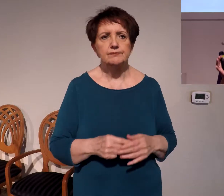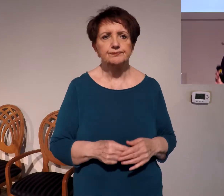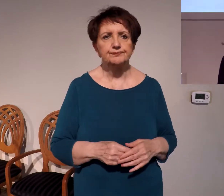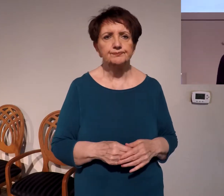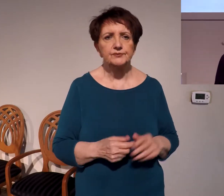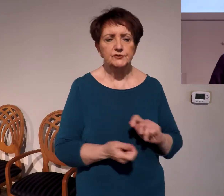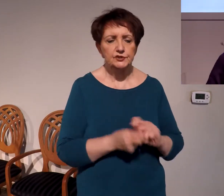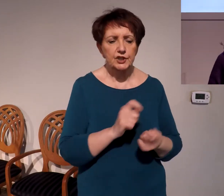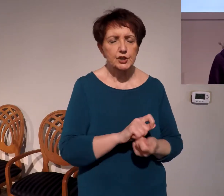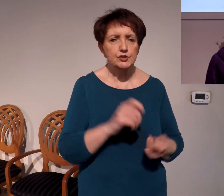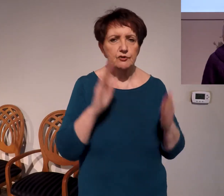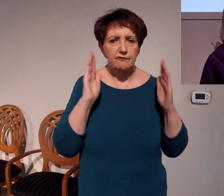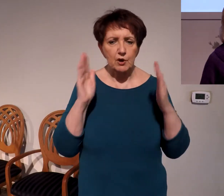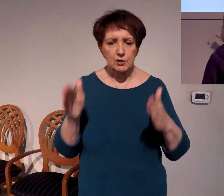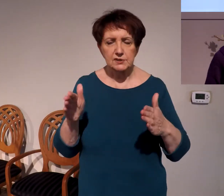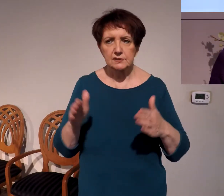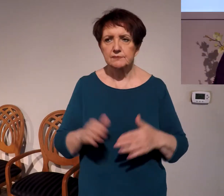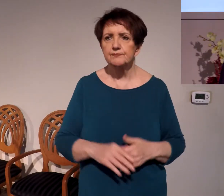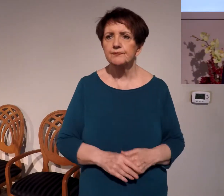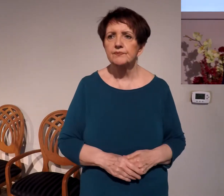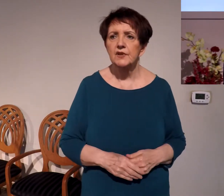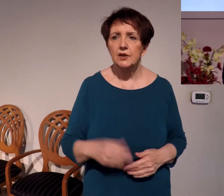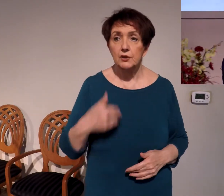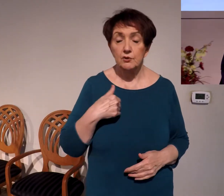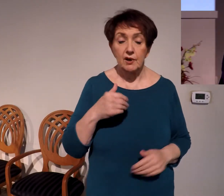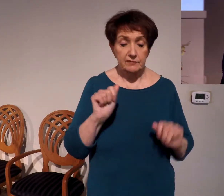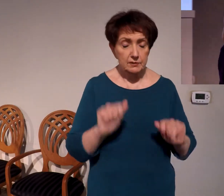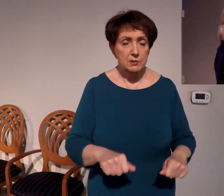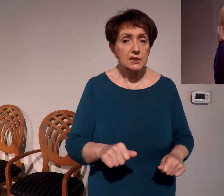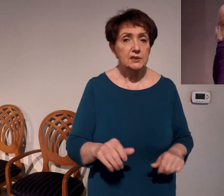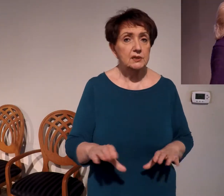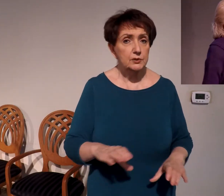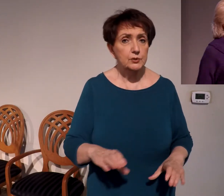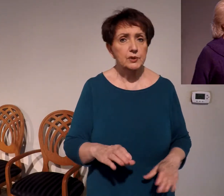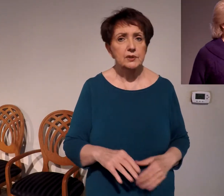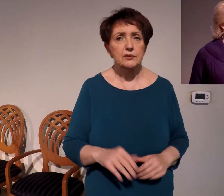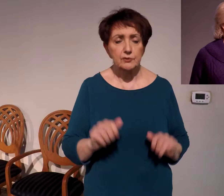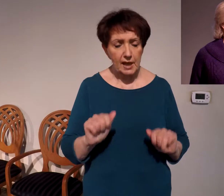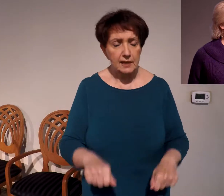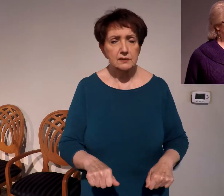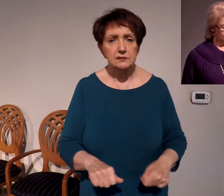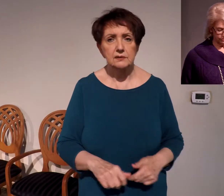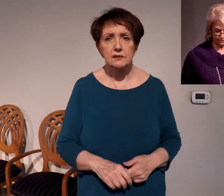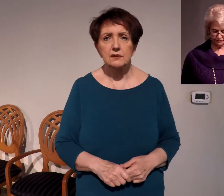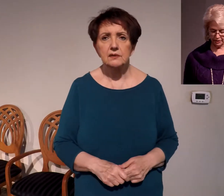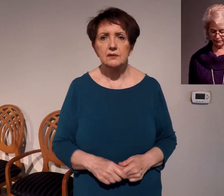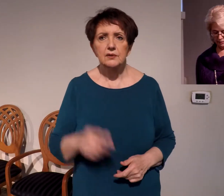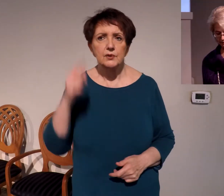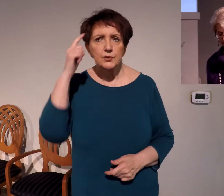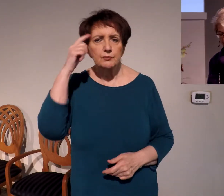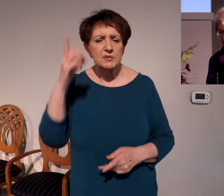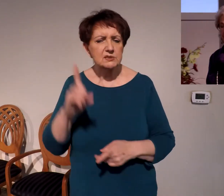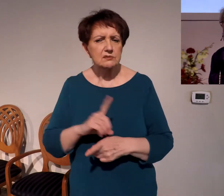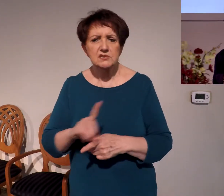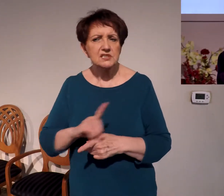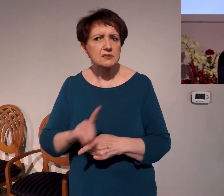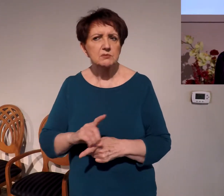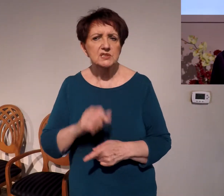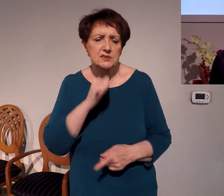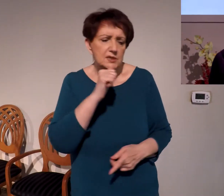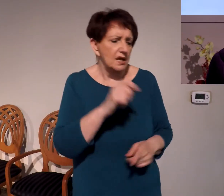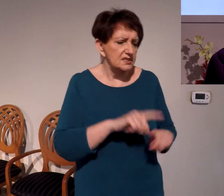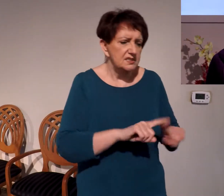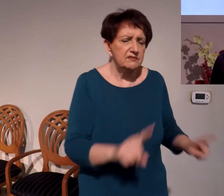of focus. And we have the ability to do that. Our mental discipline is no different than any